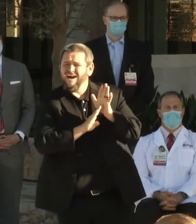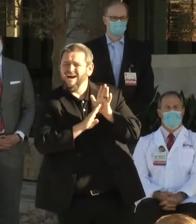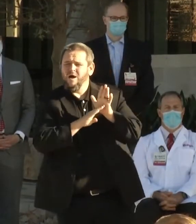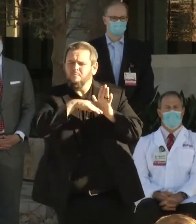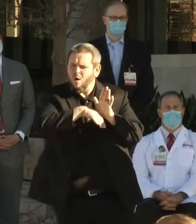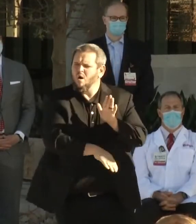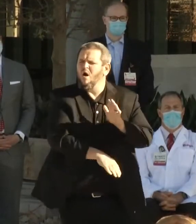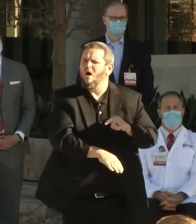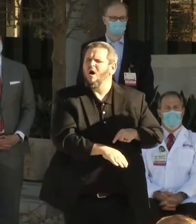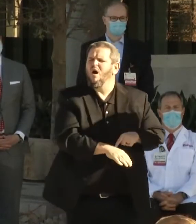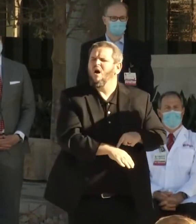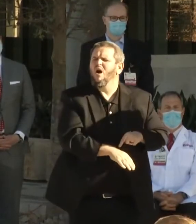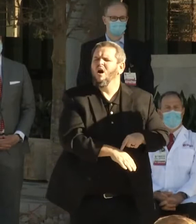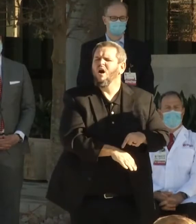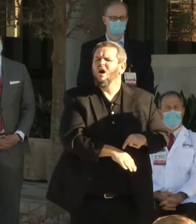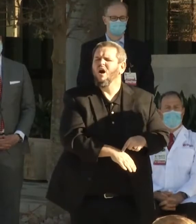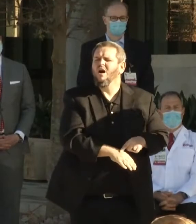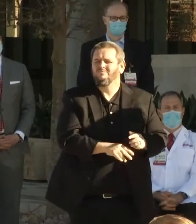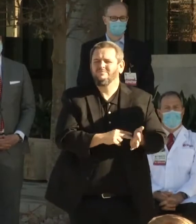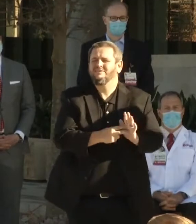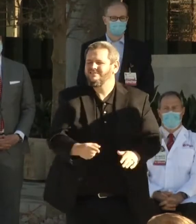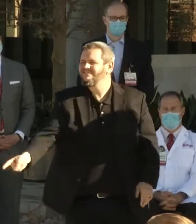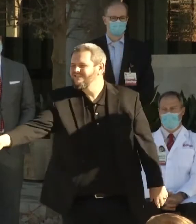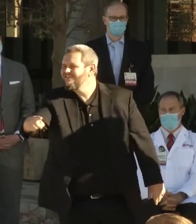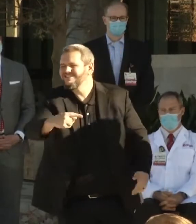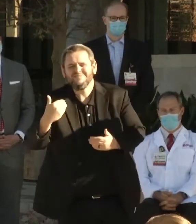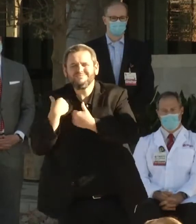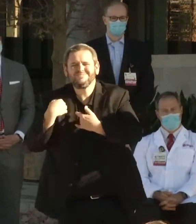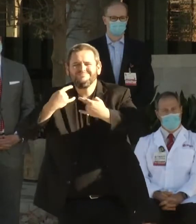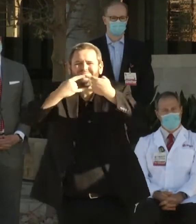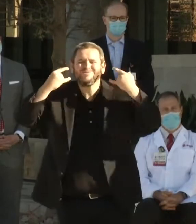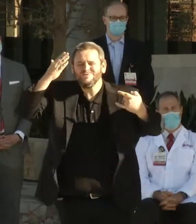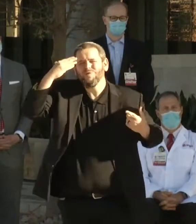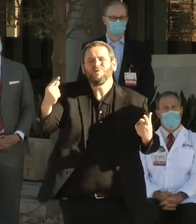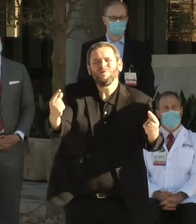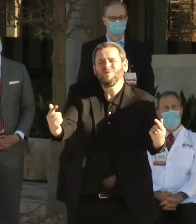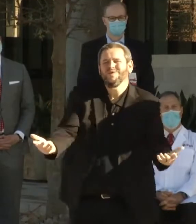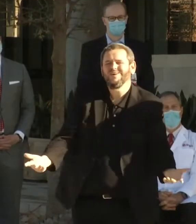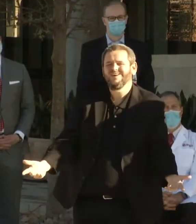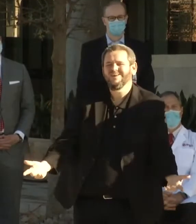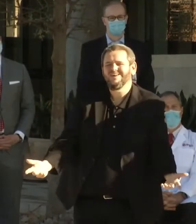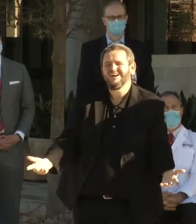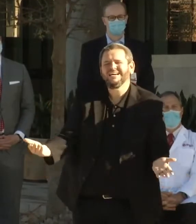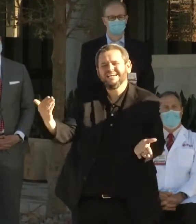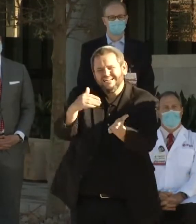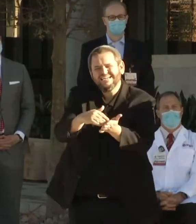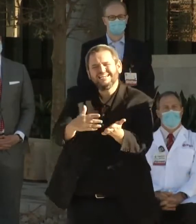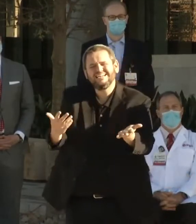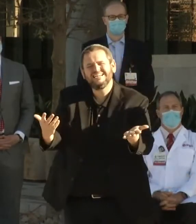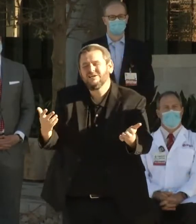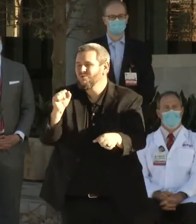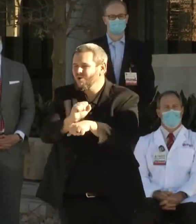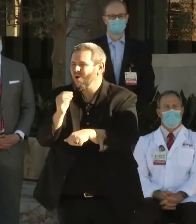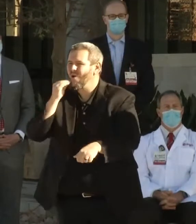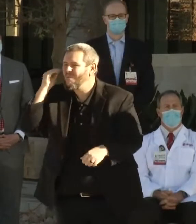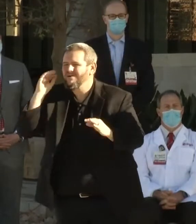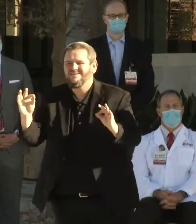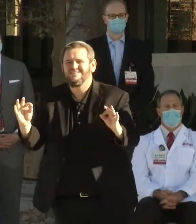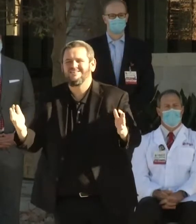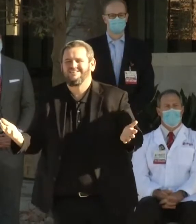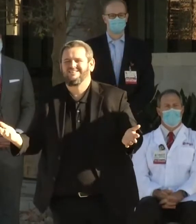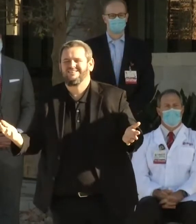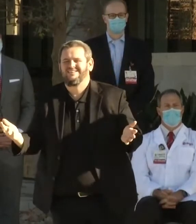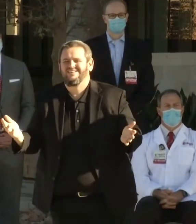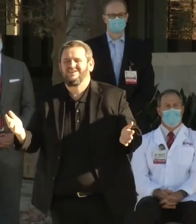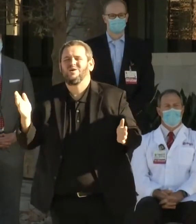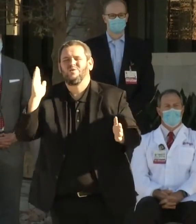of innovating, of watching our distance, of letting folks work from home, the quicker we'll get our economy back going and we